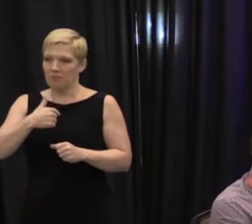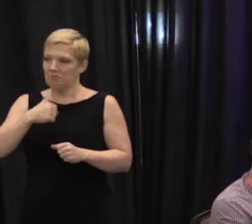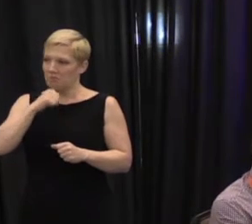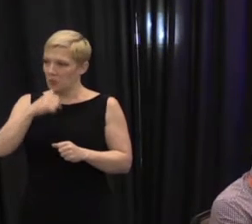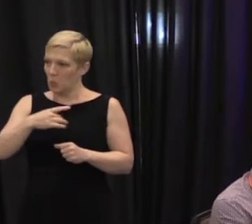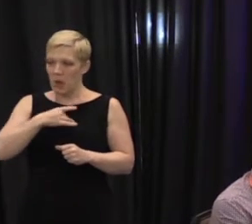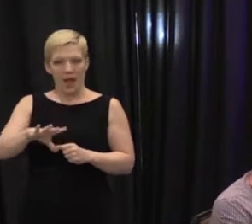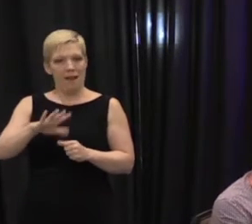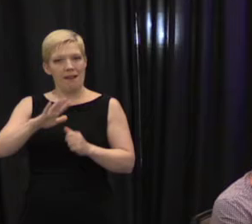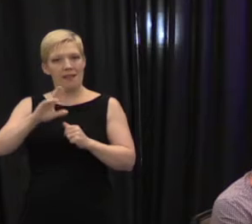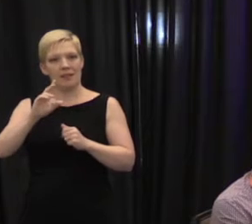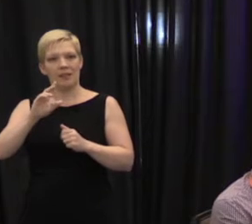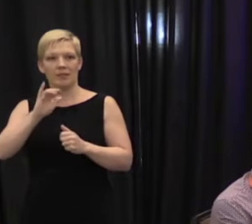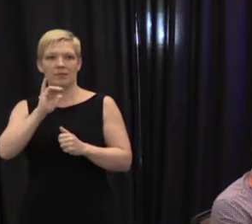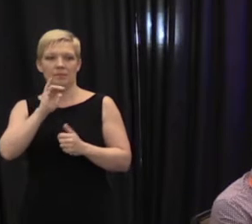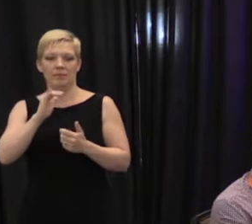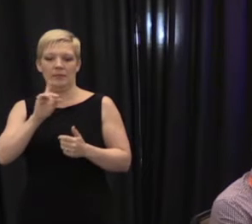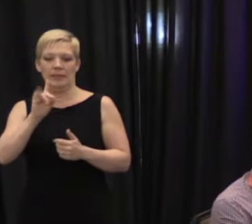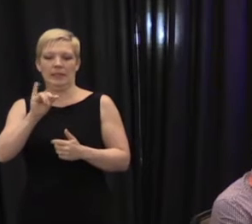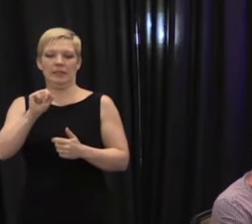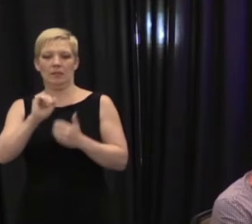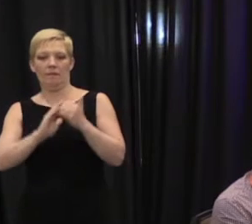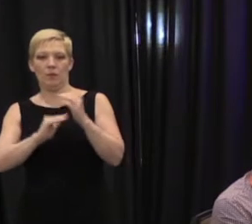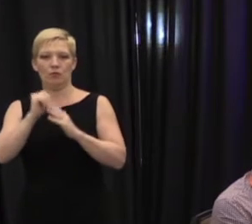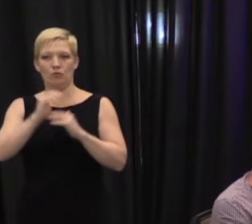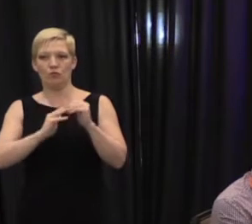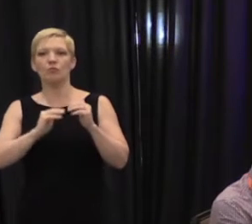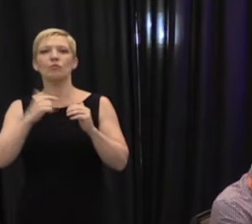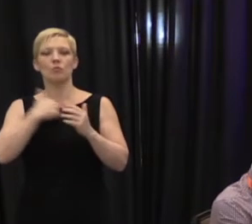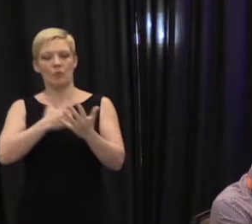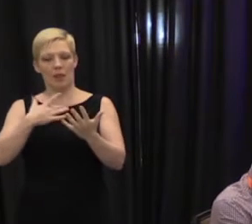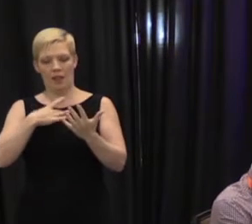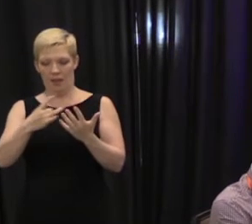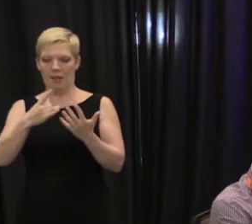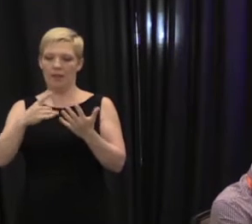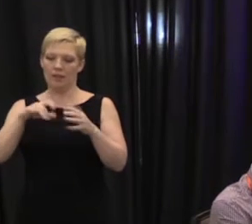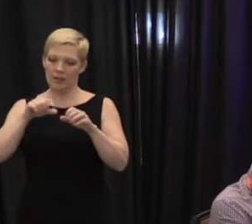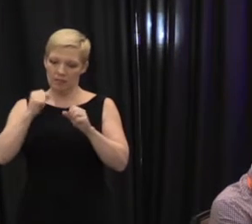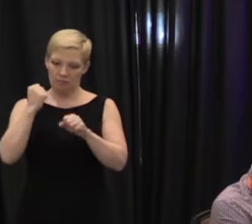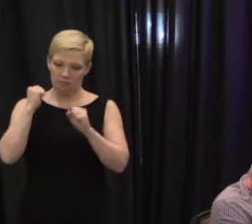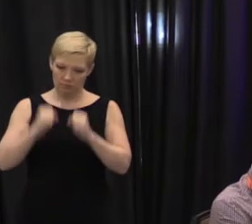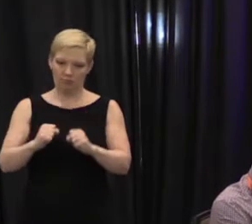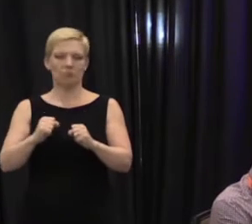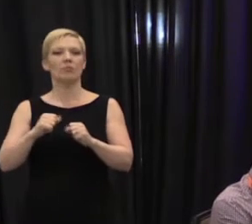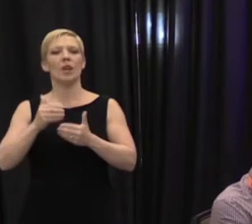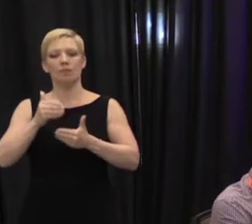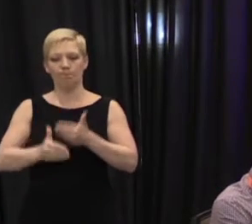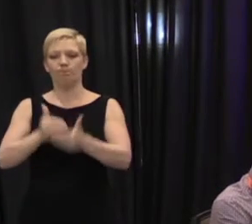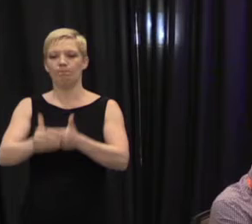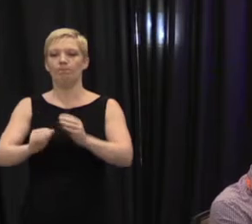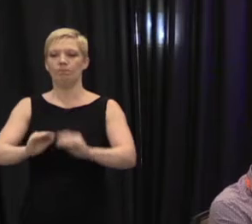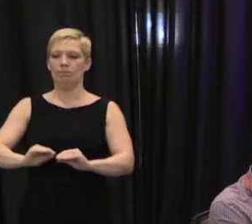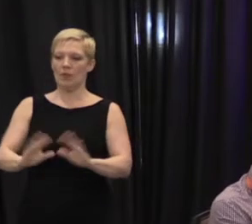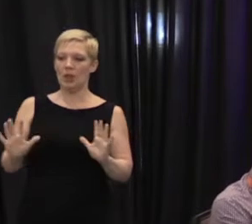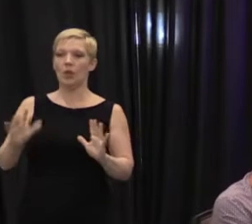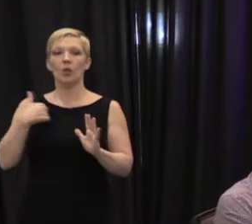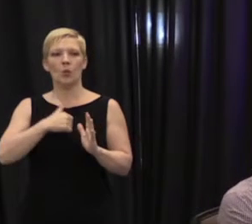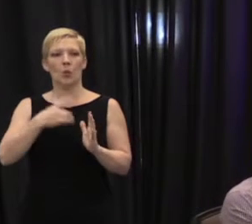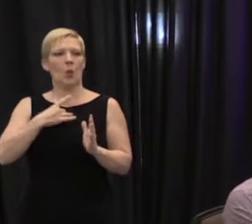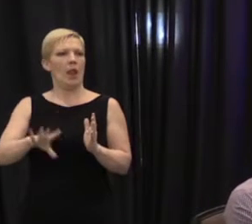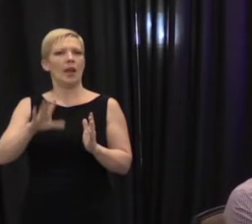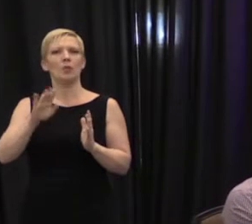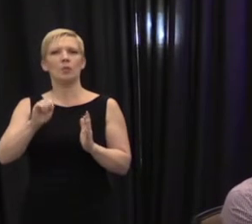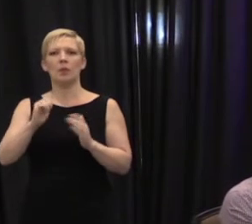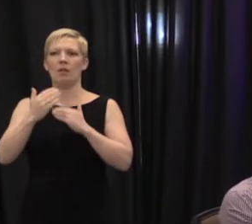discomfort. We'll do anything to avoid it. We like concrete deliverables. We like action steps. We don't like sitting in the complicated emotions of being called out